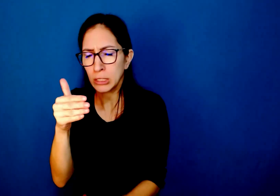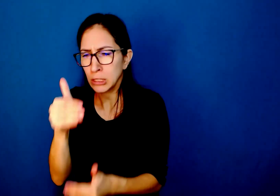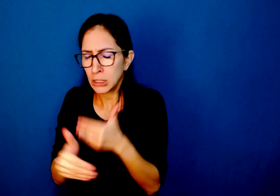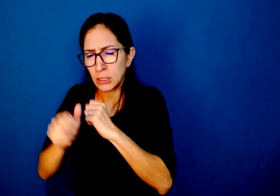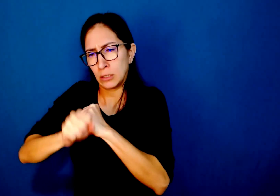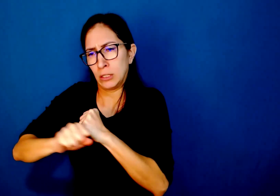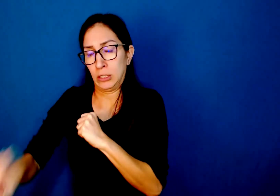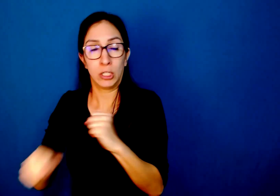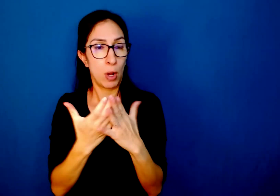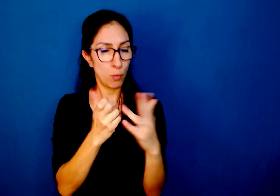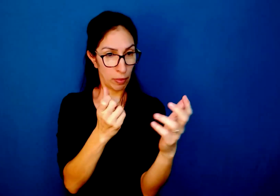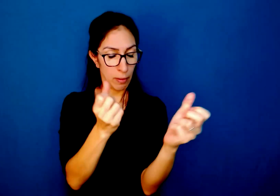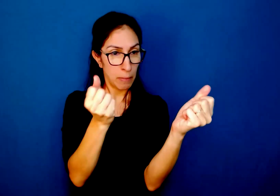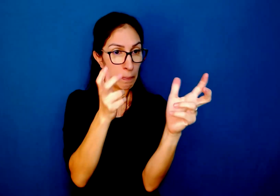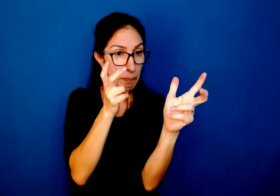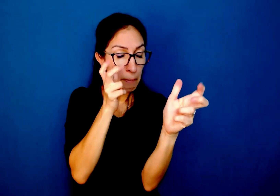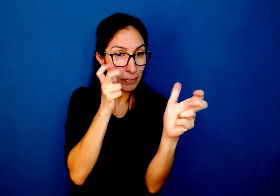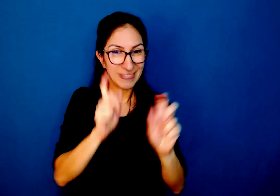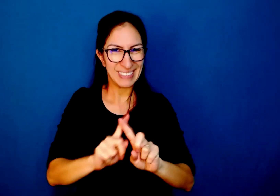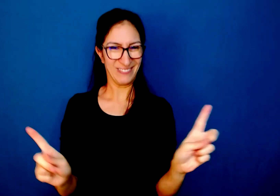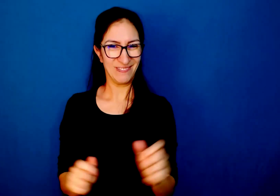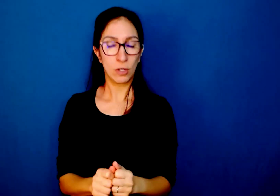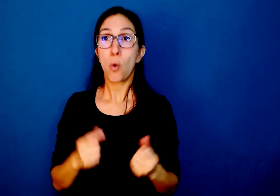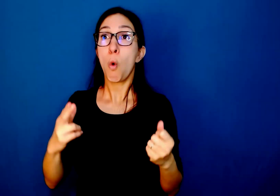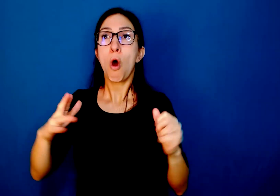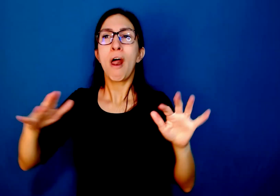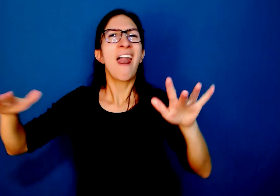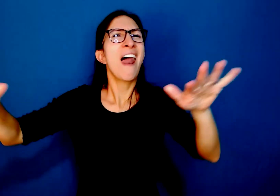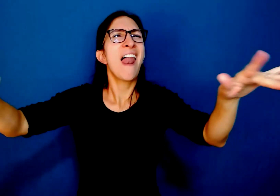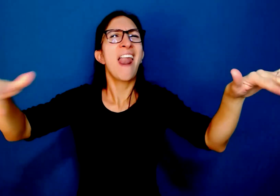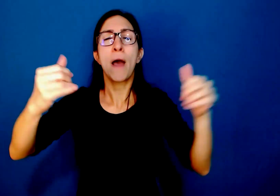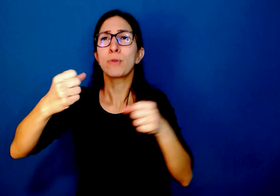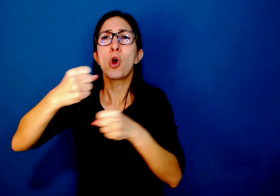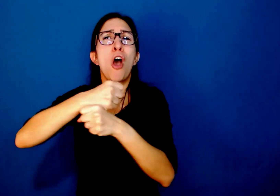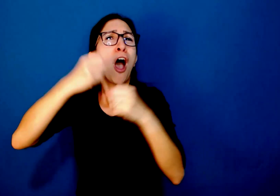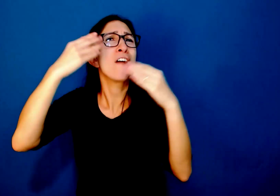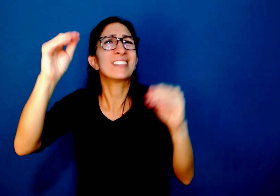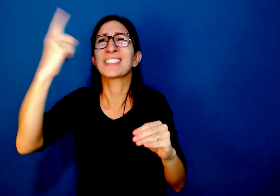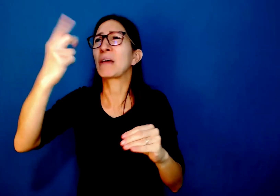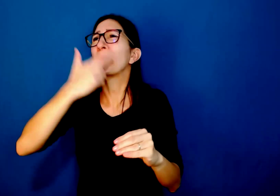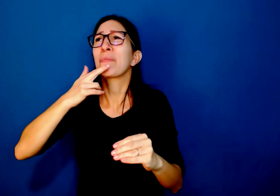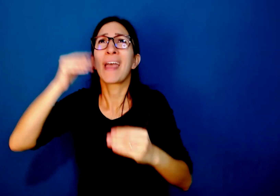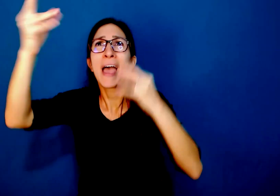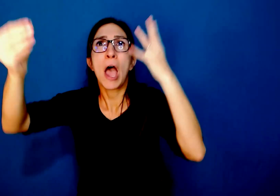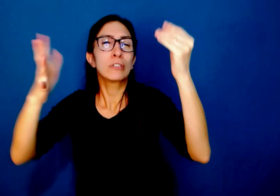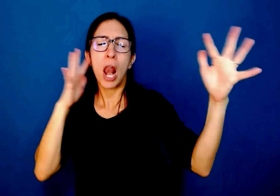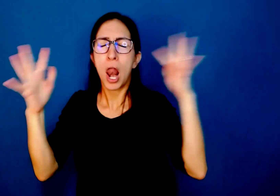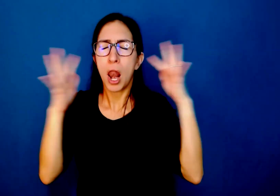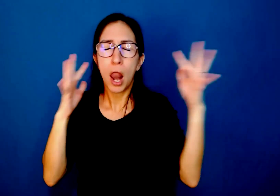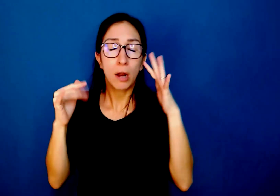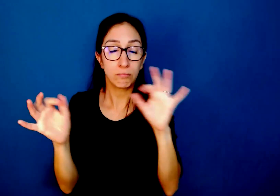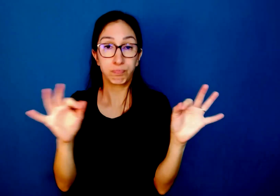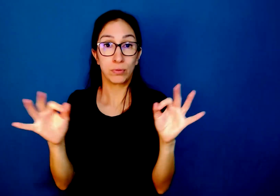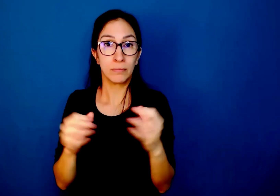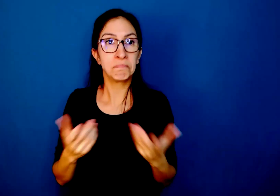very useful in noisy environments like a coffee shop, even for users who don't have any physical hearing problems.